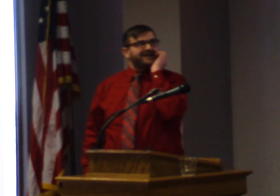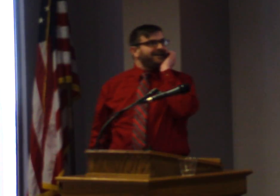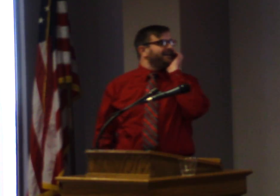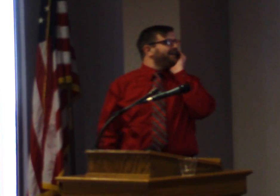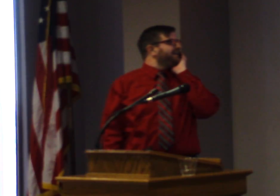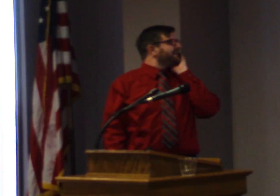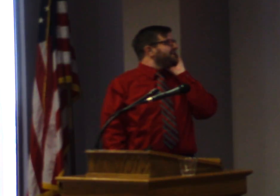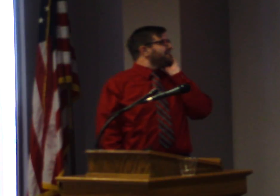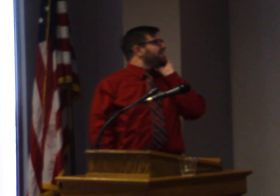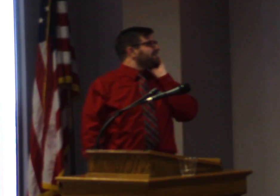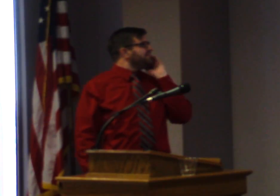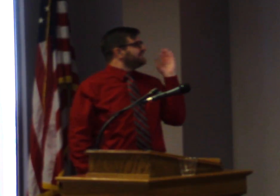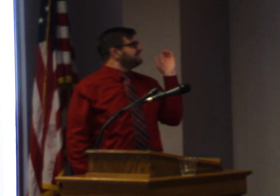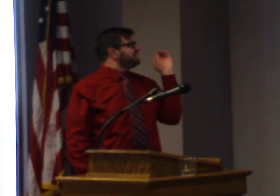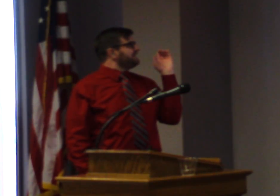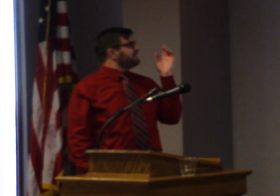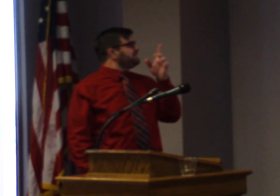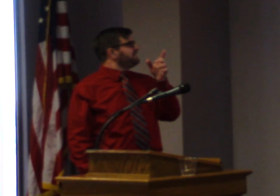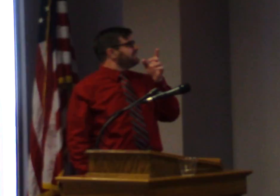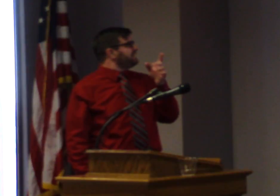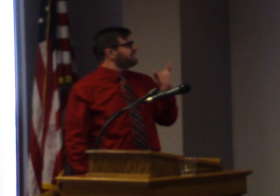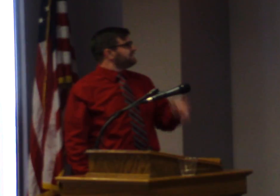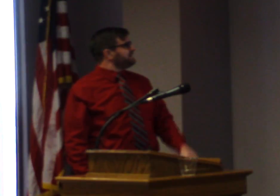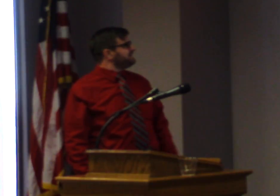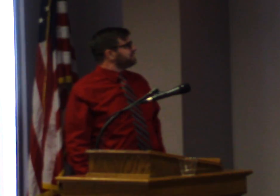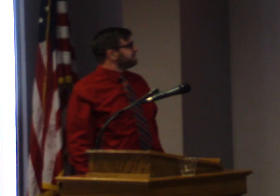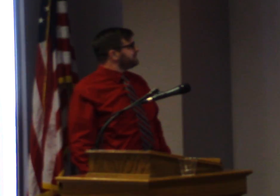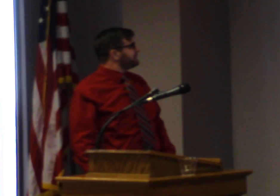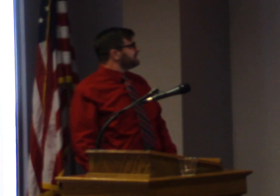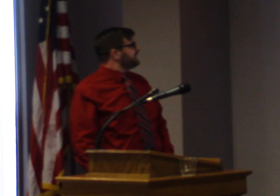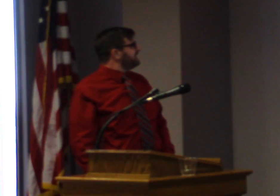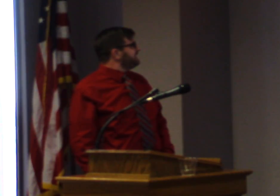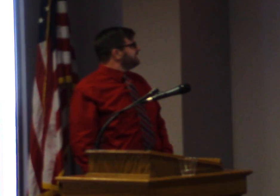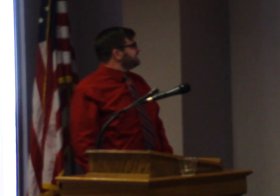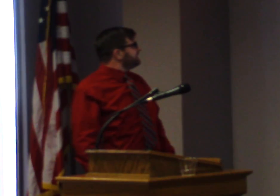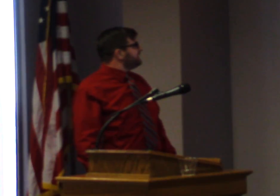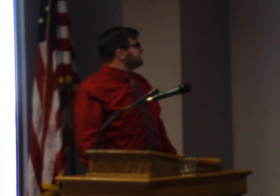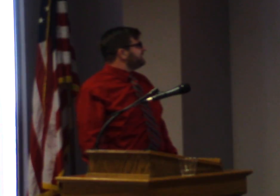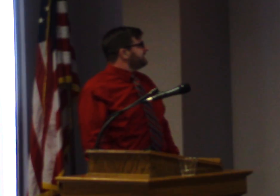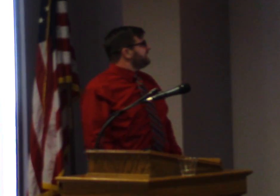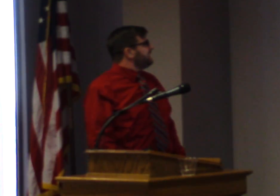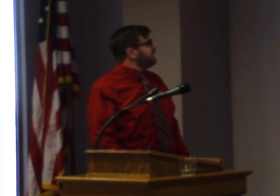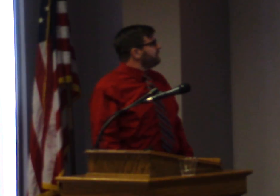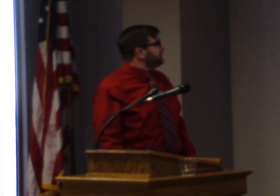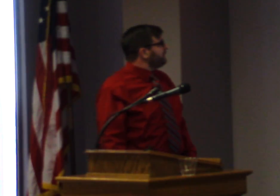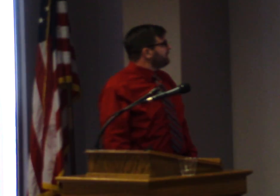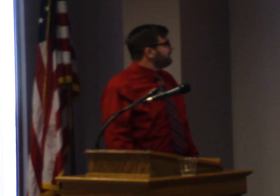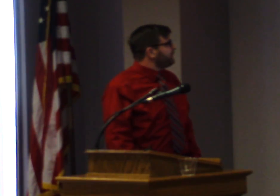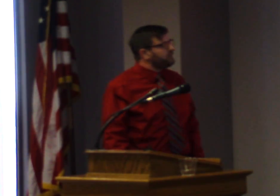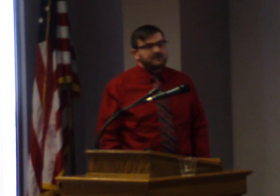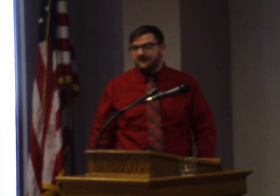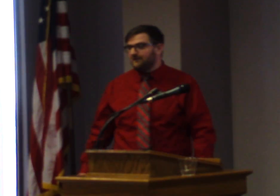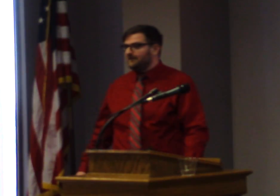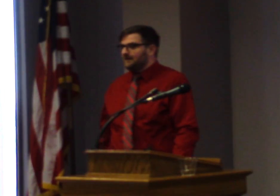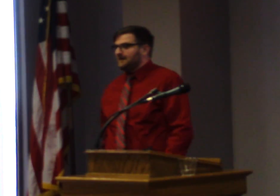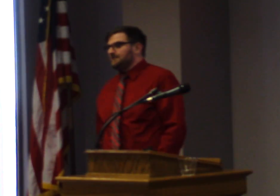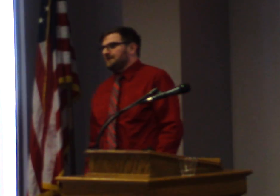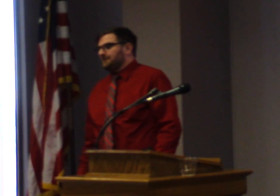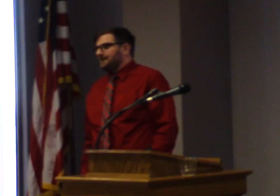right, let's see, go to the next one. All right, and now, I am